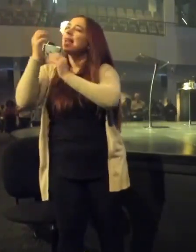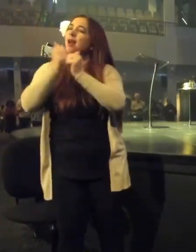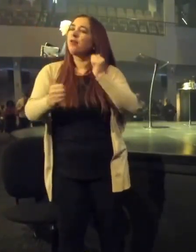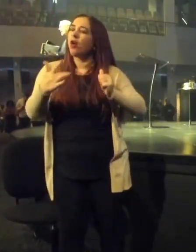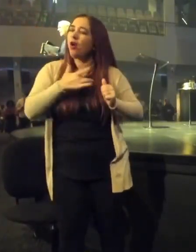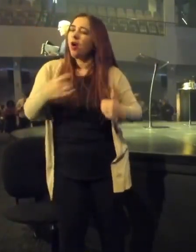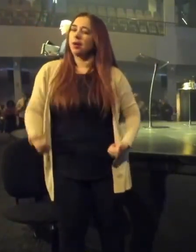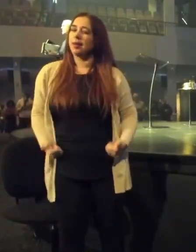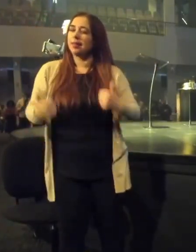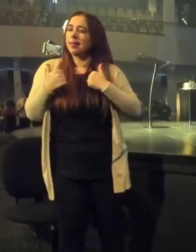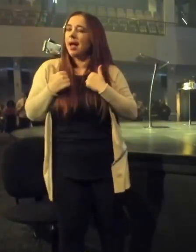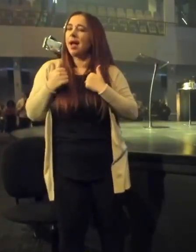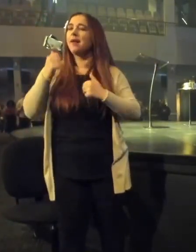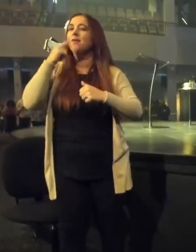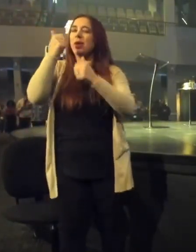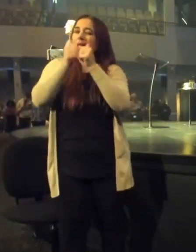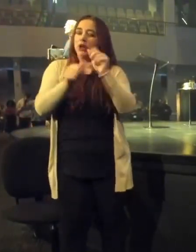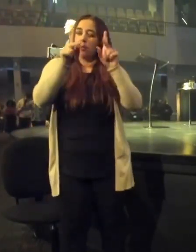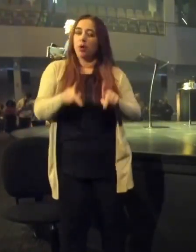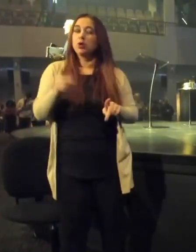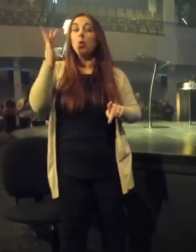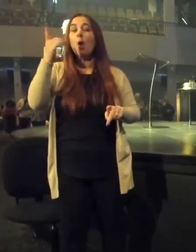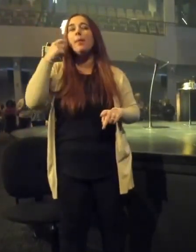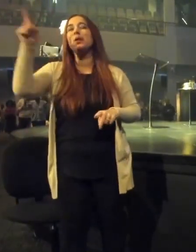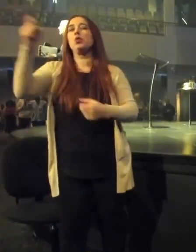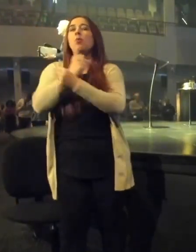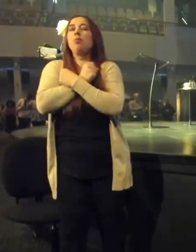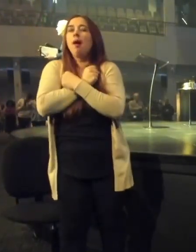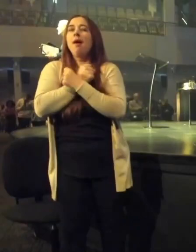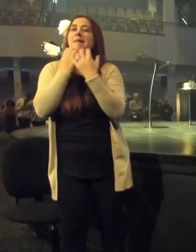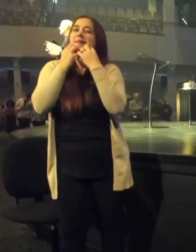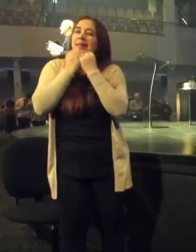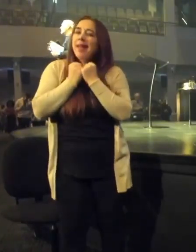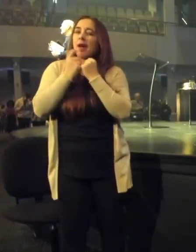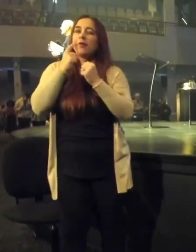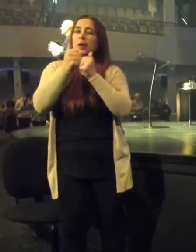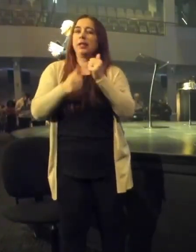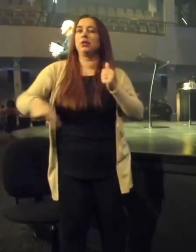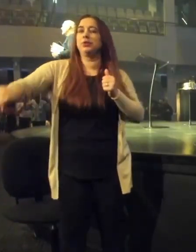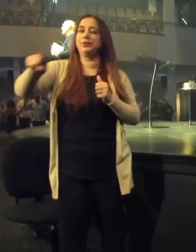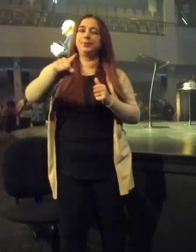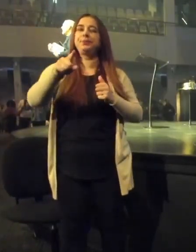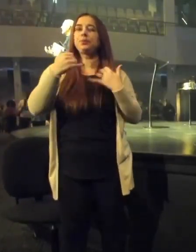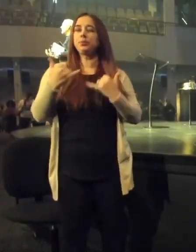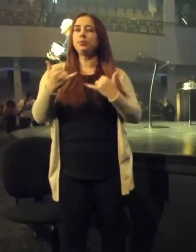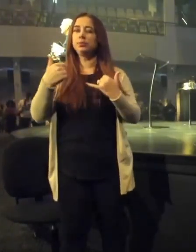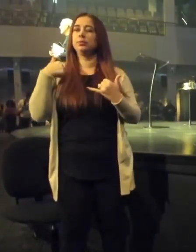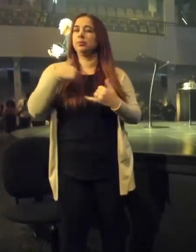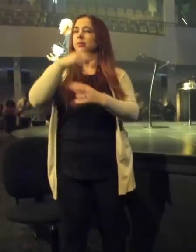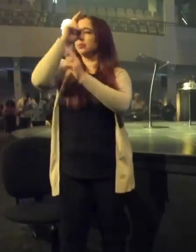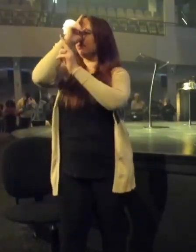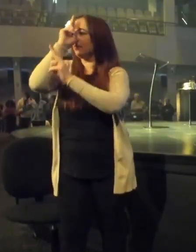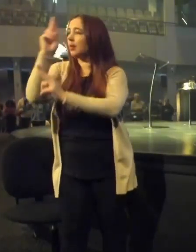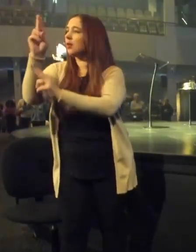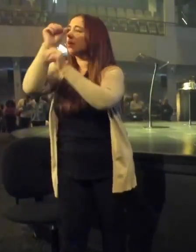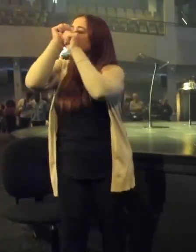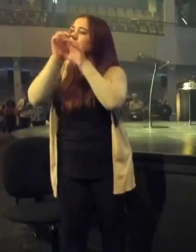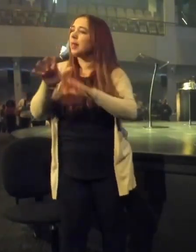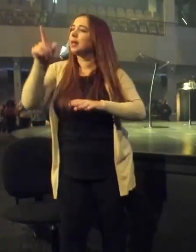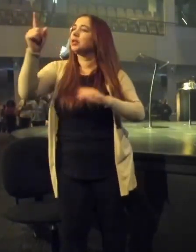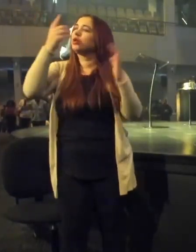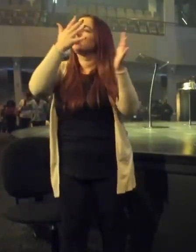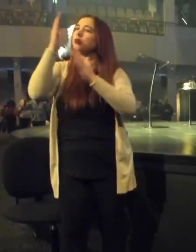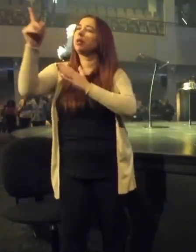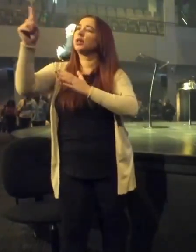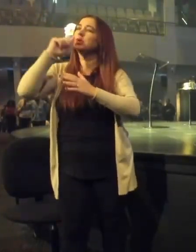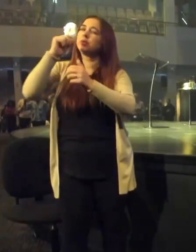life to work in every person today because you love us. You care deeply for each one of us. So today we honor you and we bless you and we praise you for all